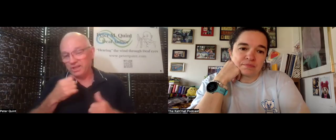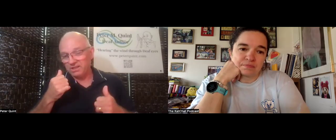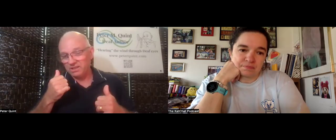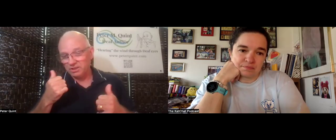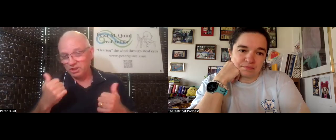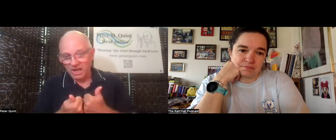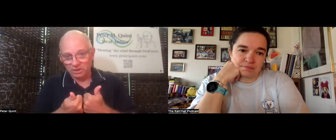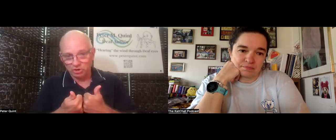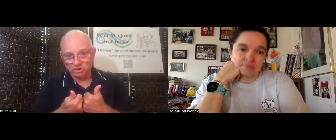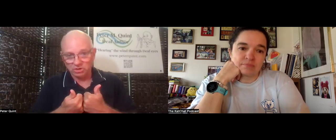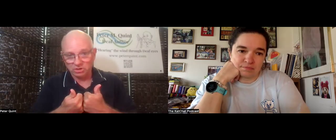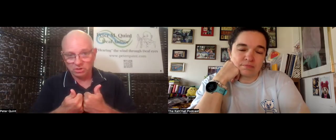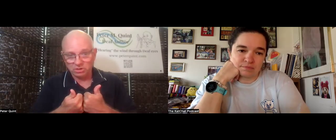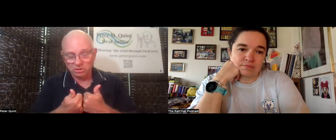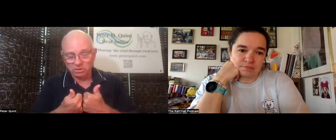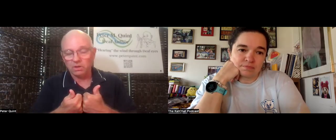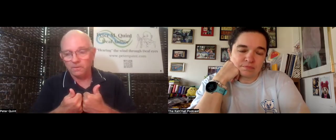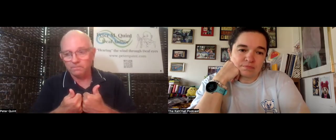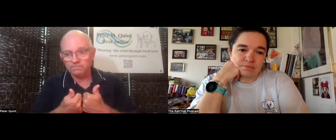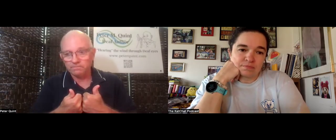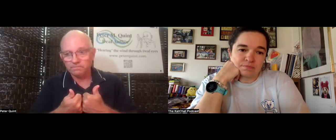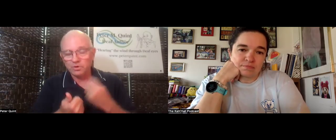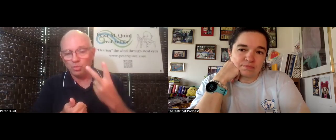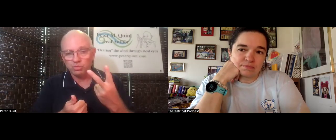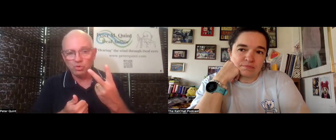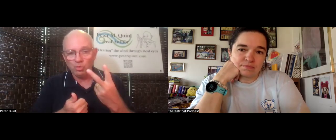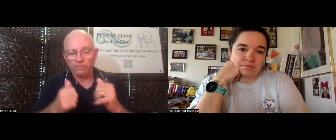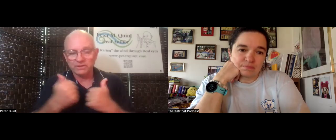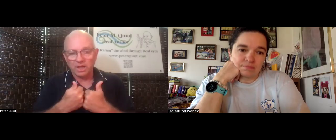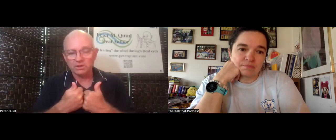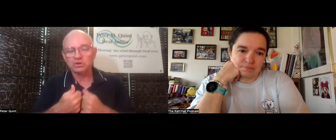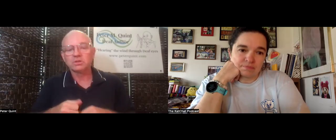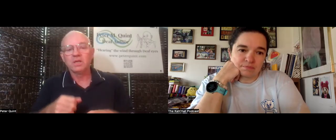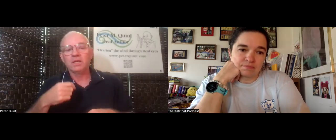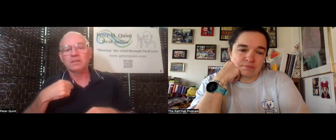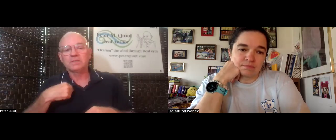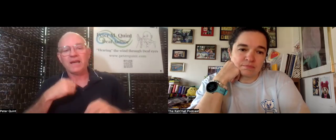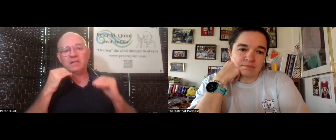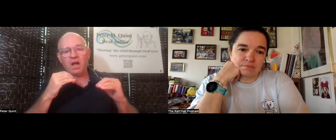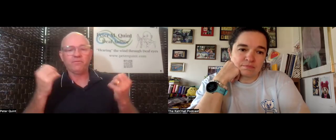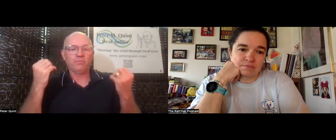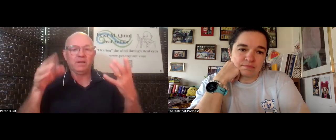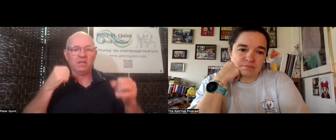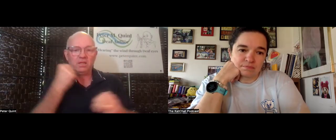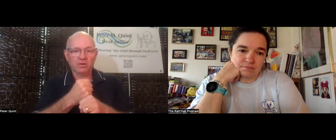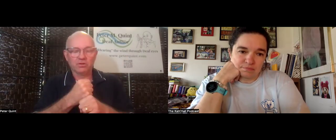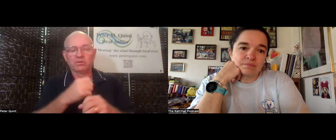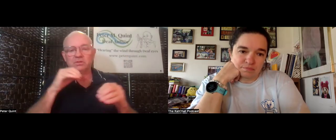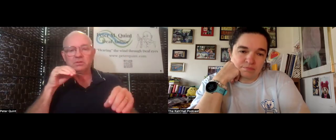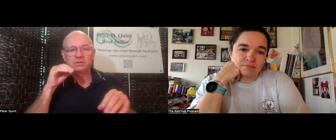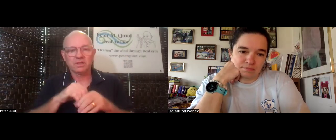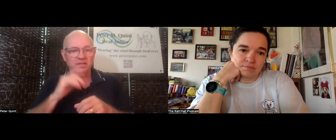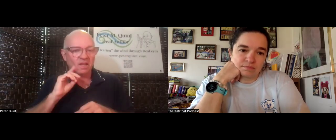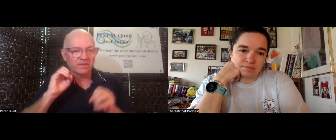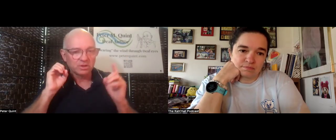my challenges, um, two of my challenges is I taught for many